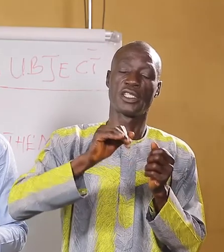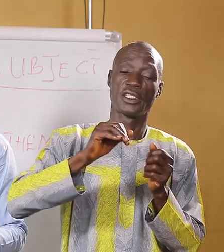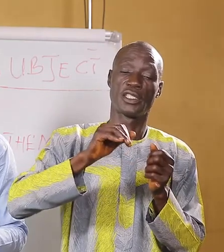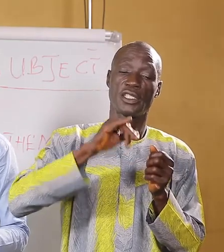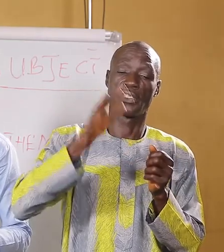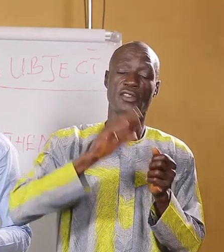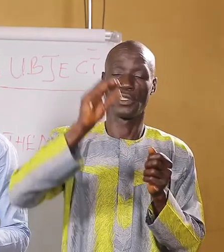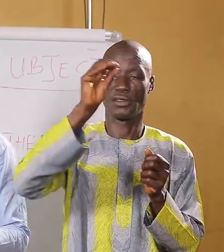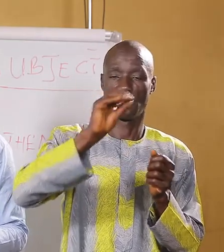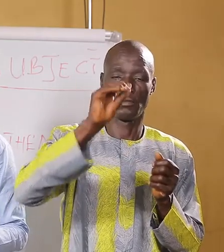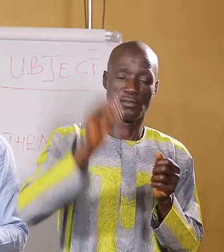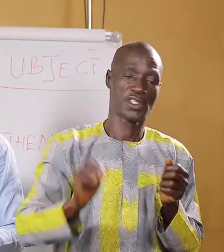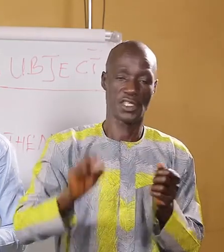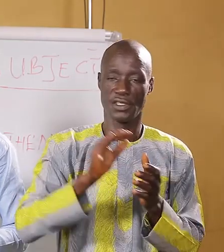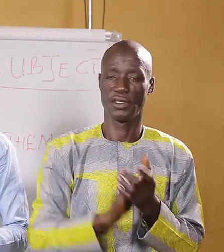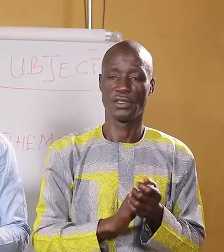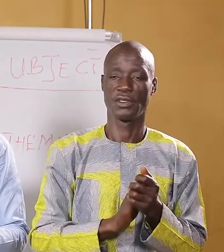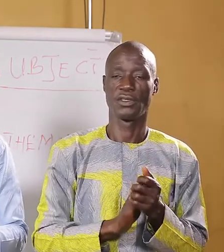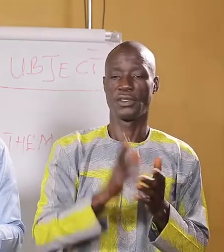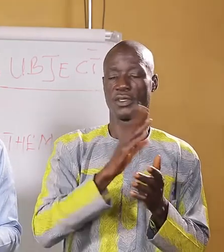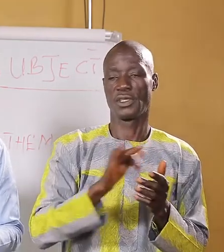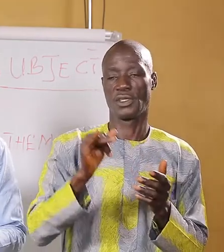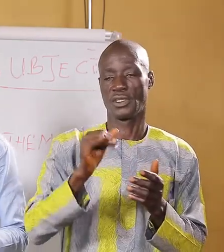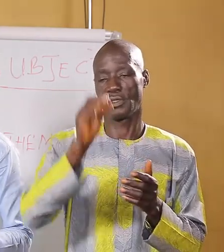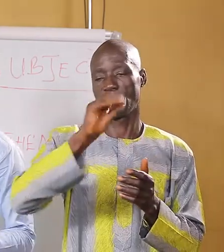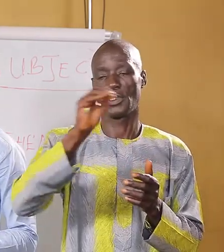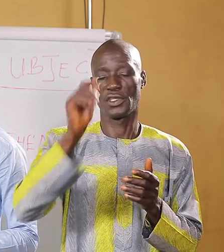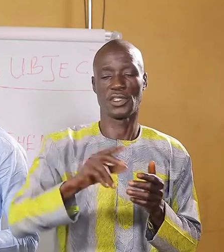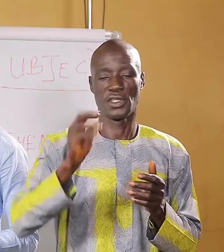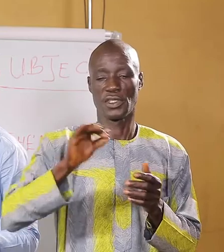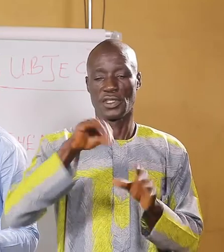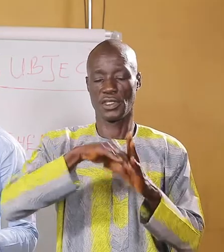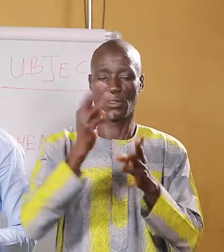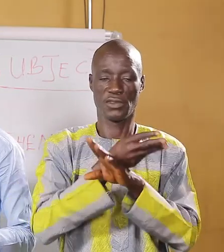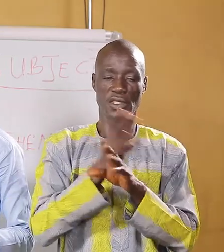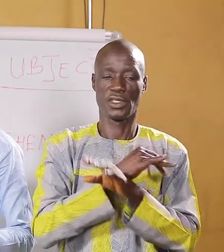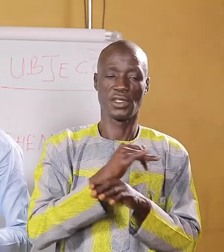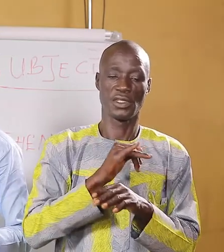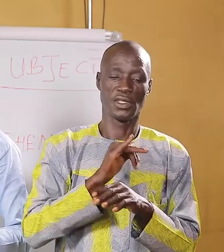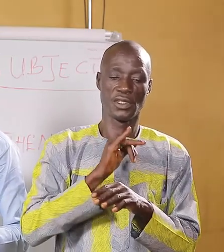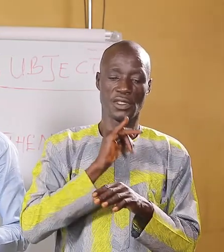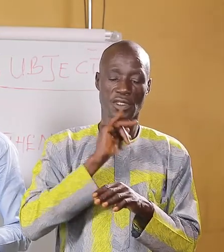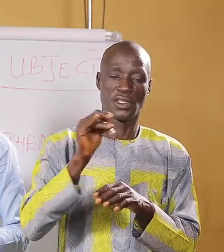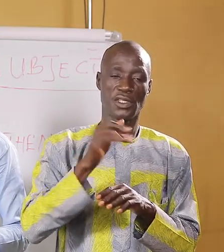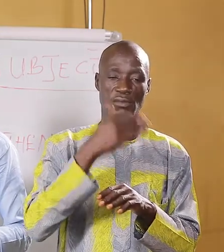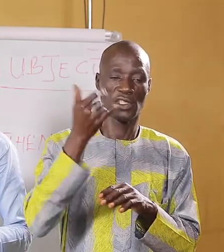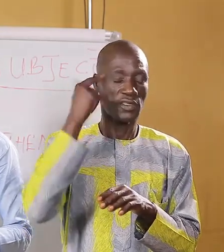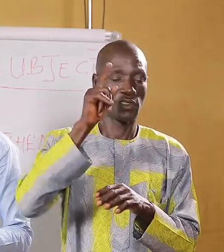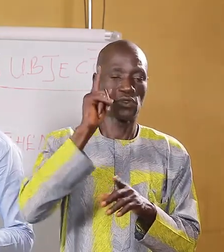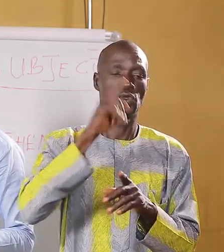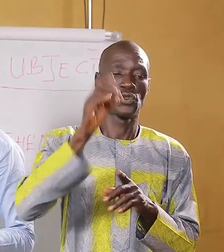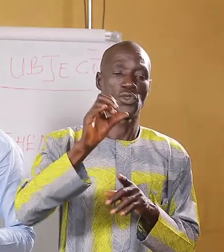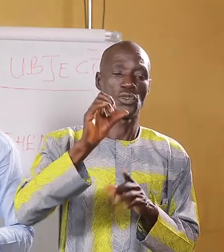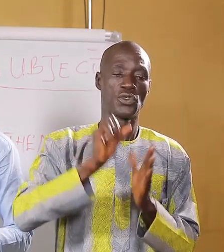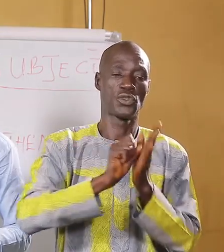is given in percentage. And percentage in mathematics, it is better for you to